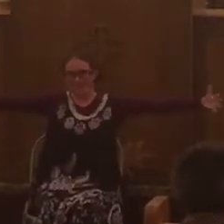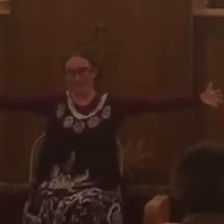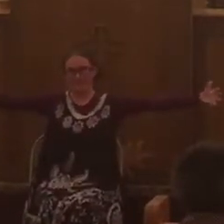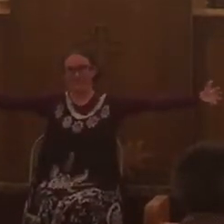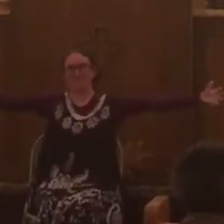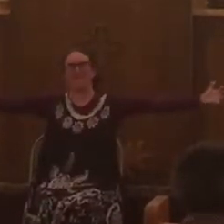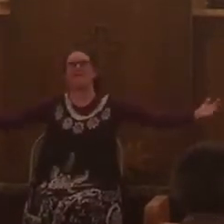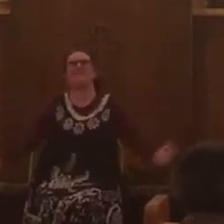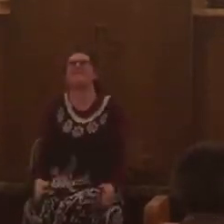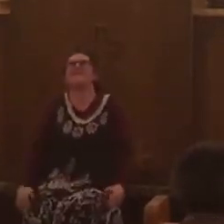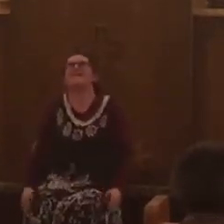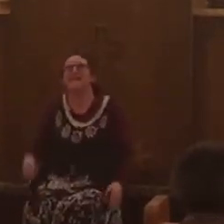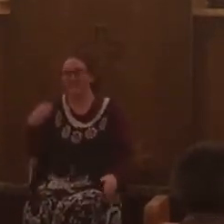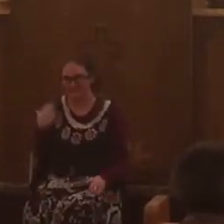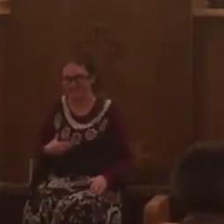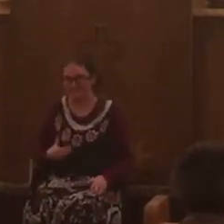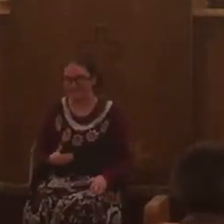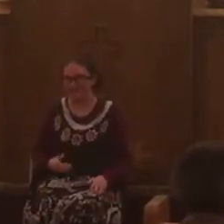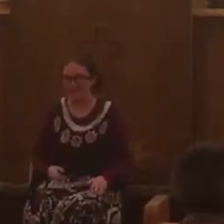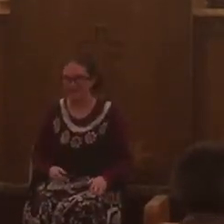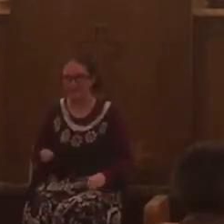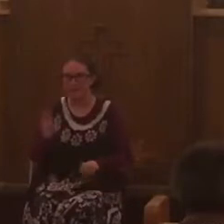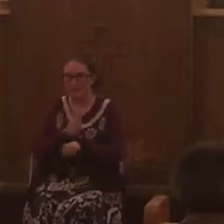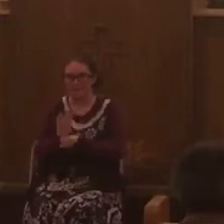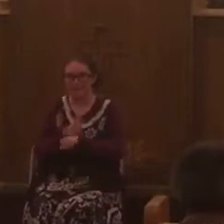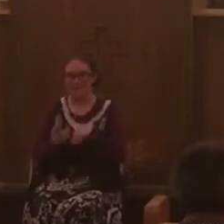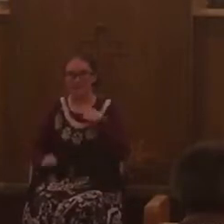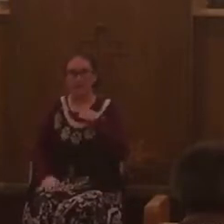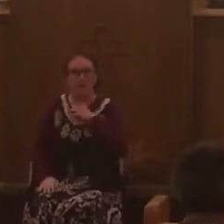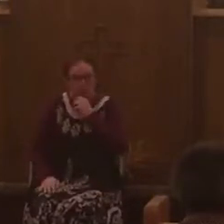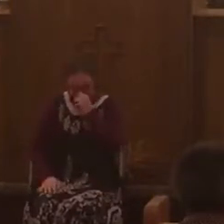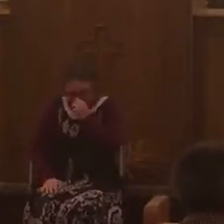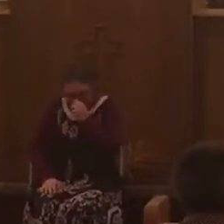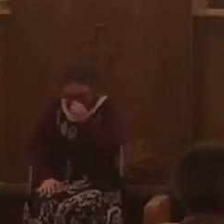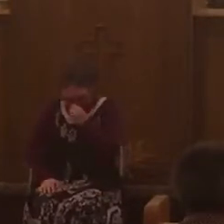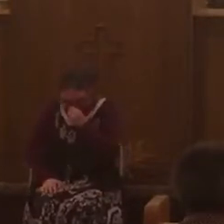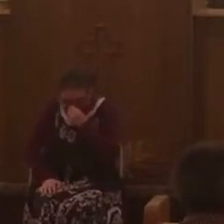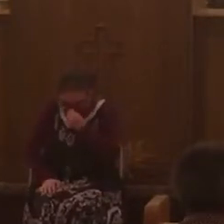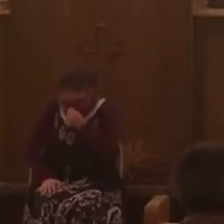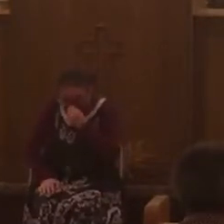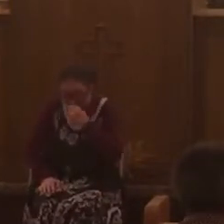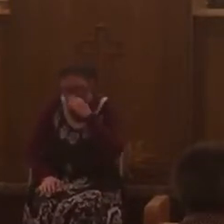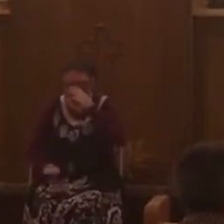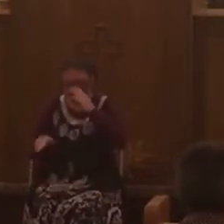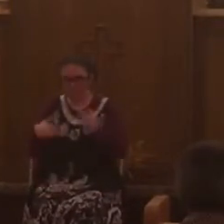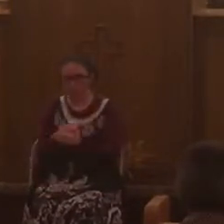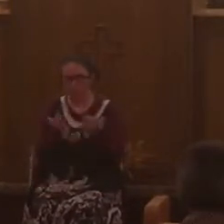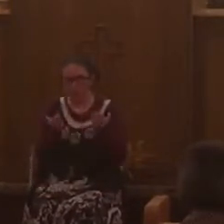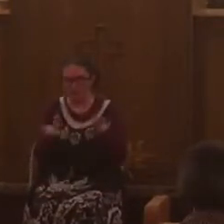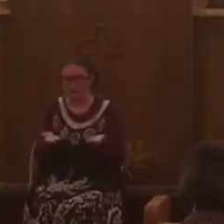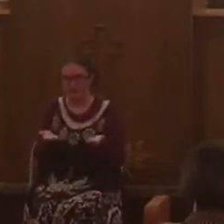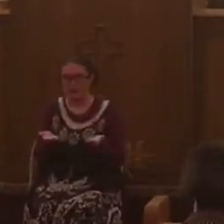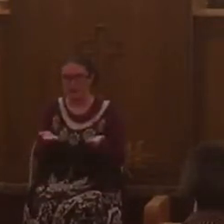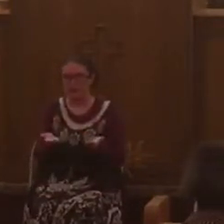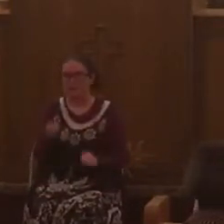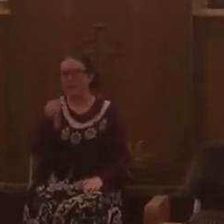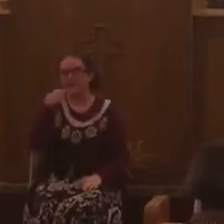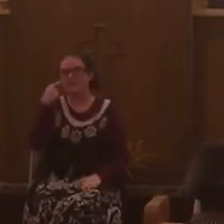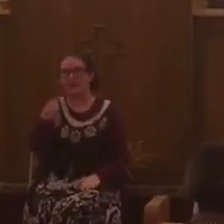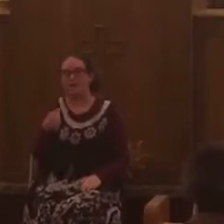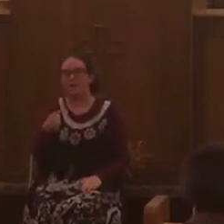That's it? This is it? Are you kidding me? Come on. I always thought he was 40